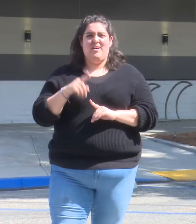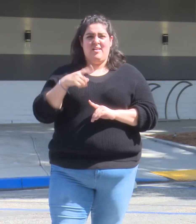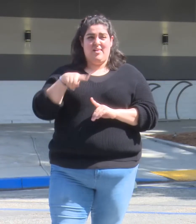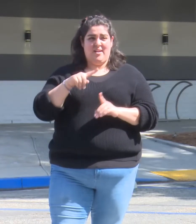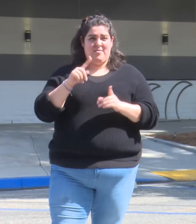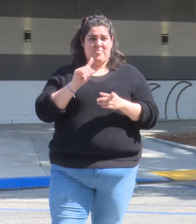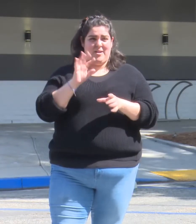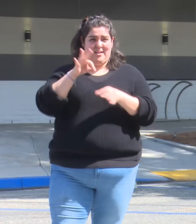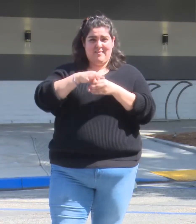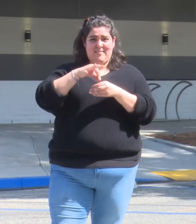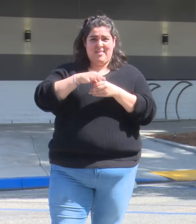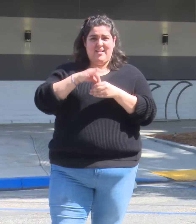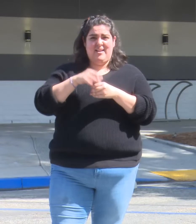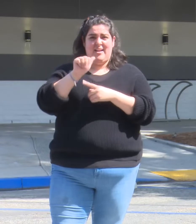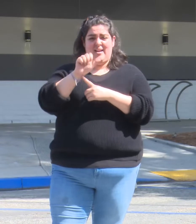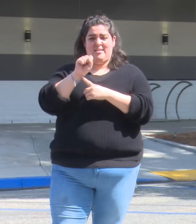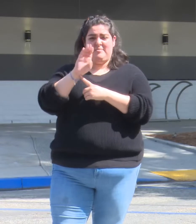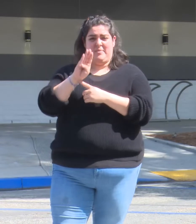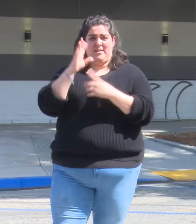presidents at Long Beach State.